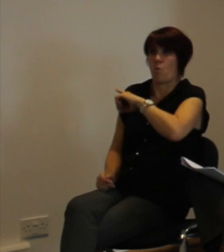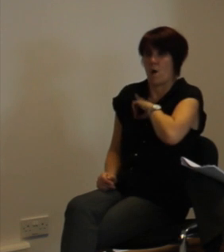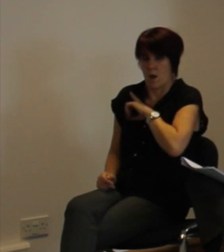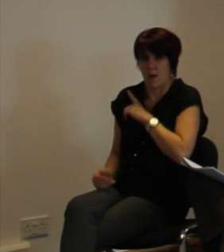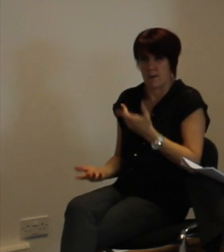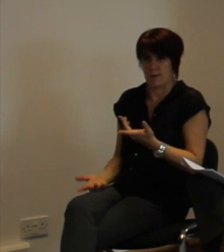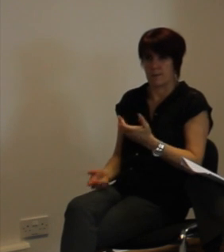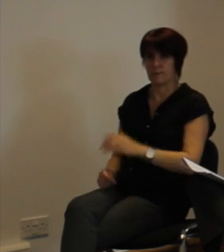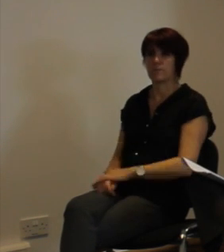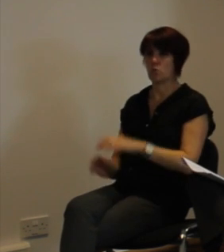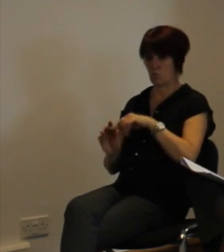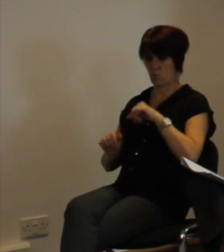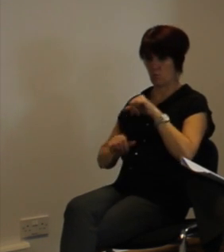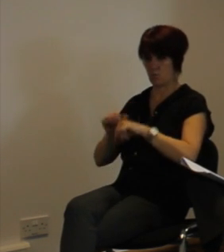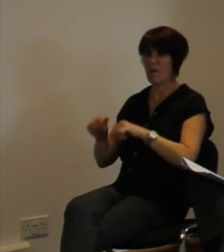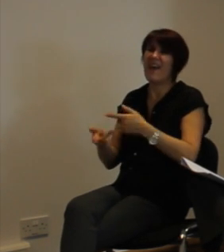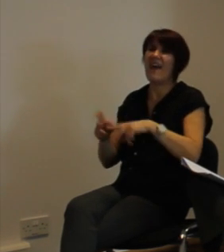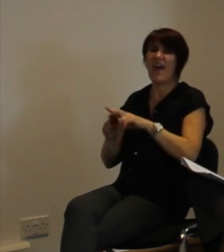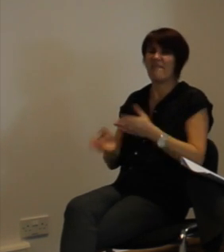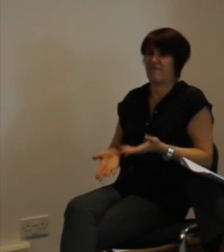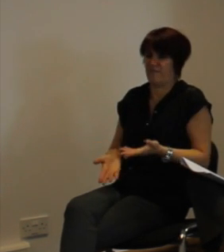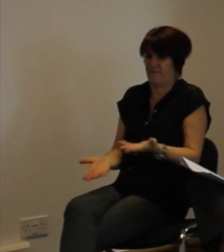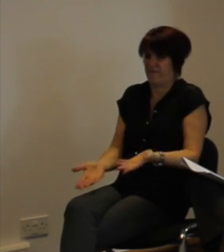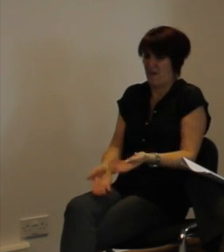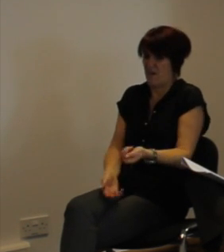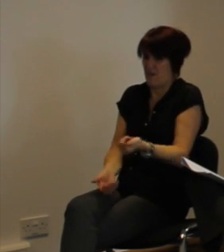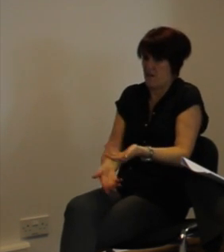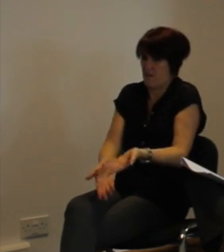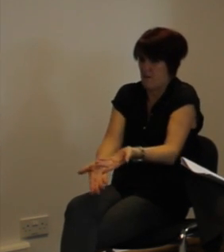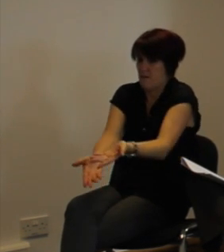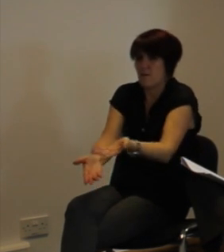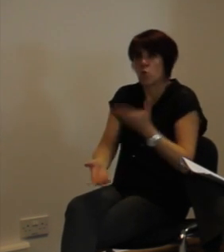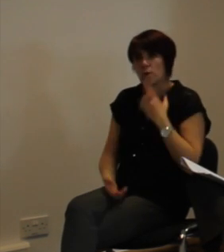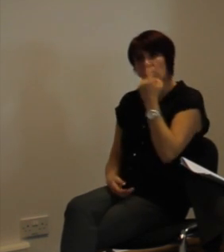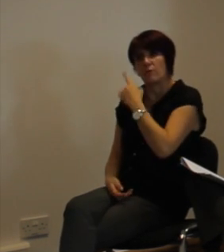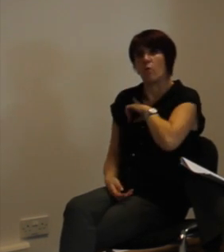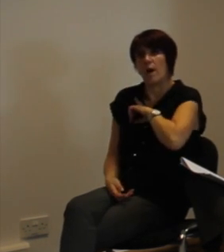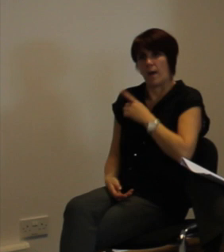us to do that. If we were just to apply an